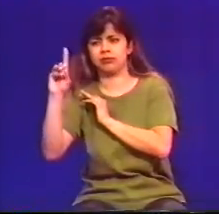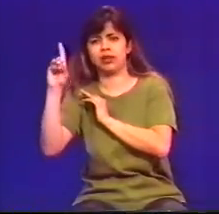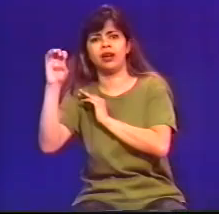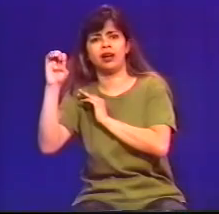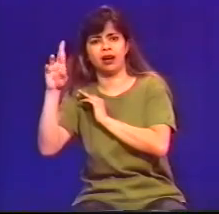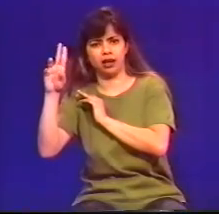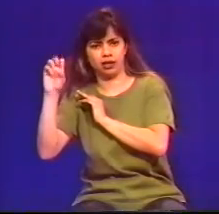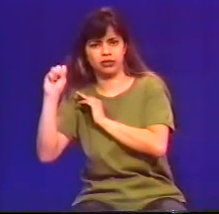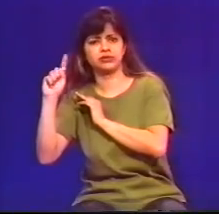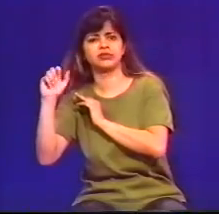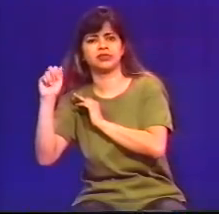this sign